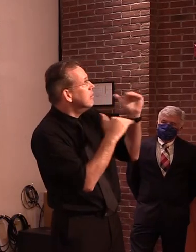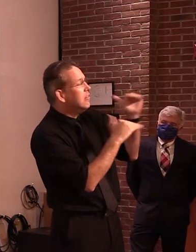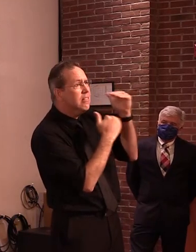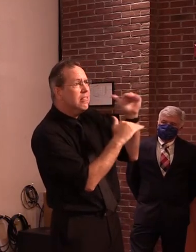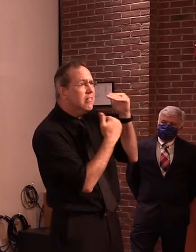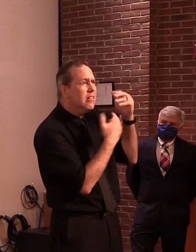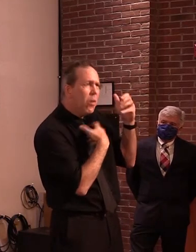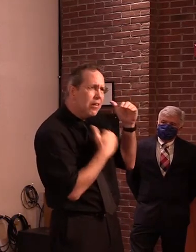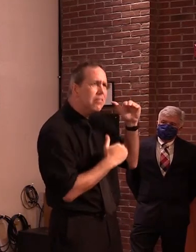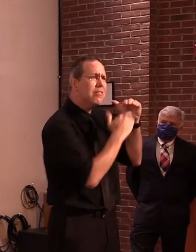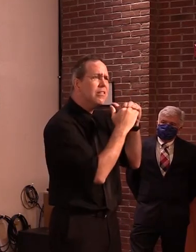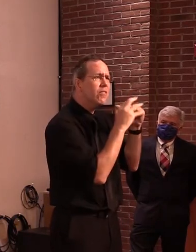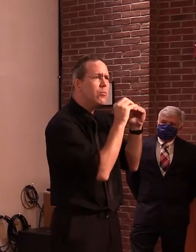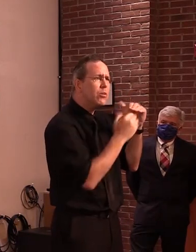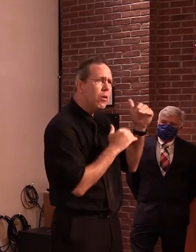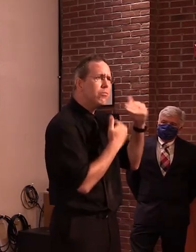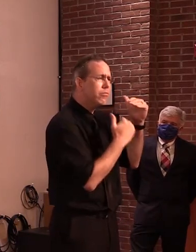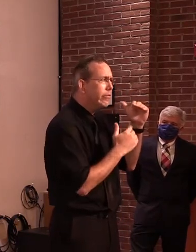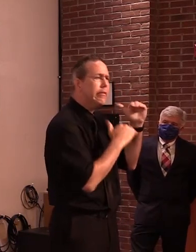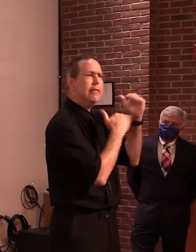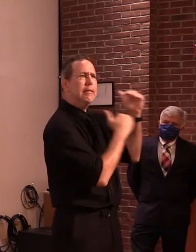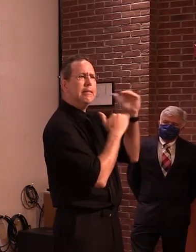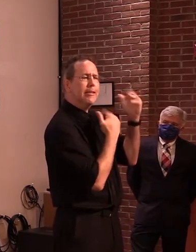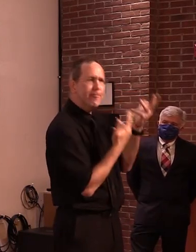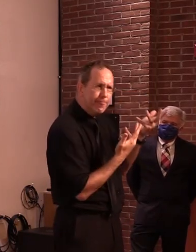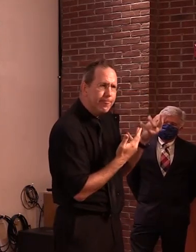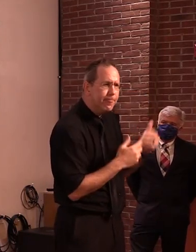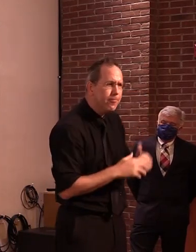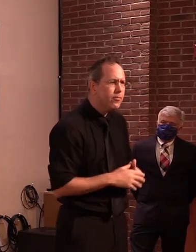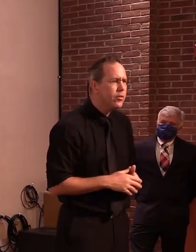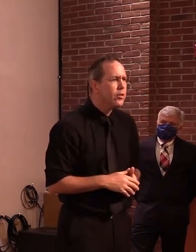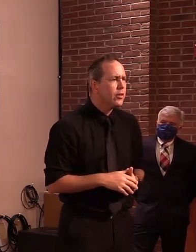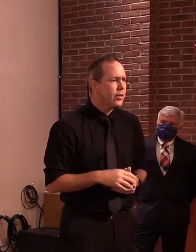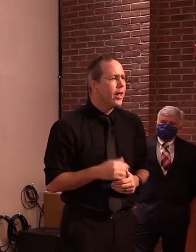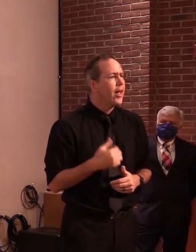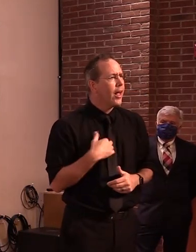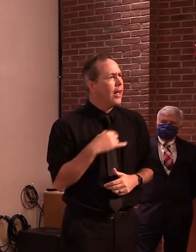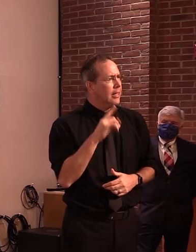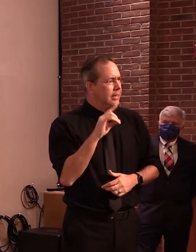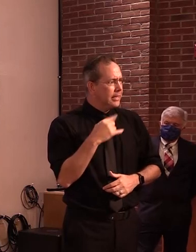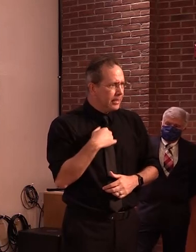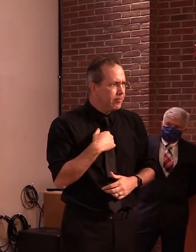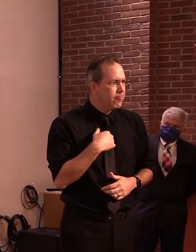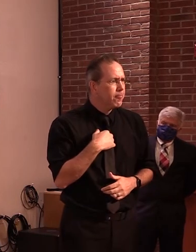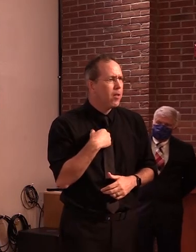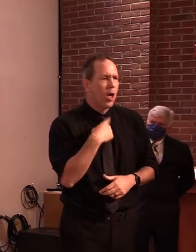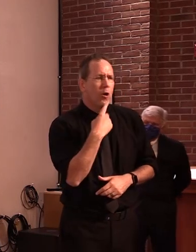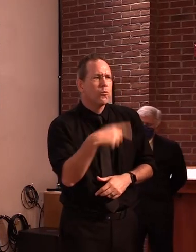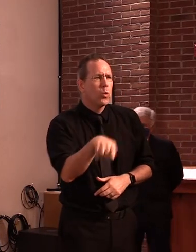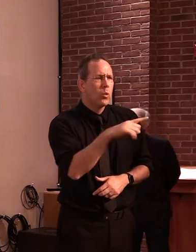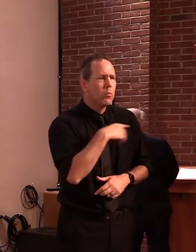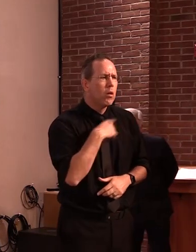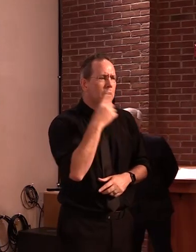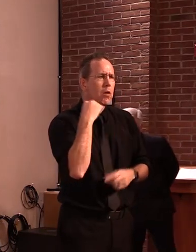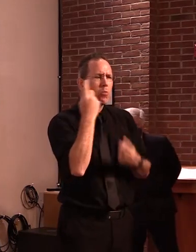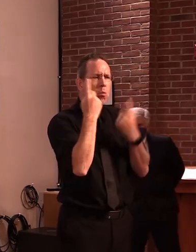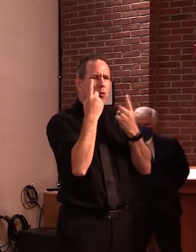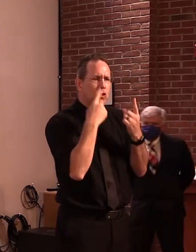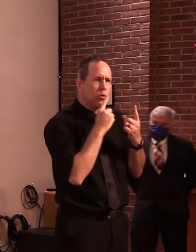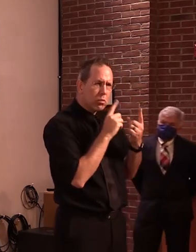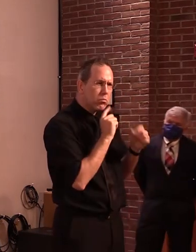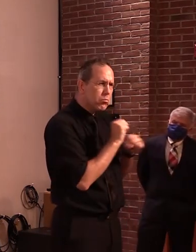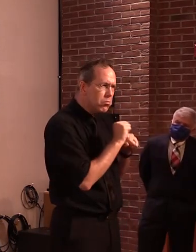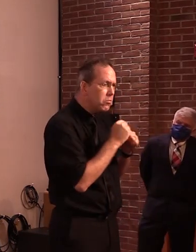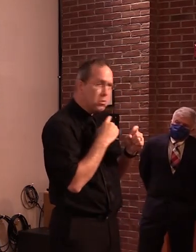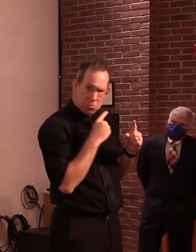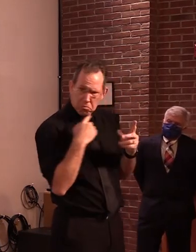promise in some respects that we'd take a look at our mask policy before we turned up the spigot, opened up the retail